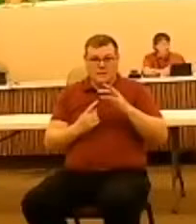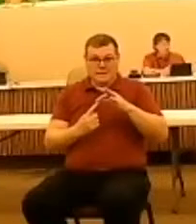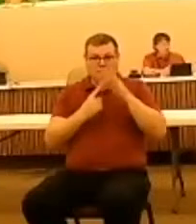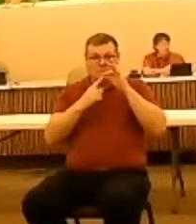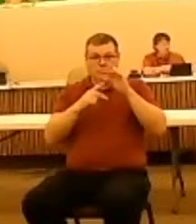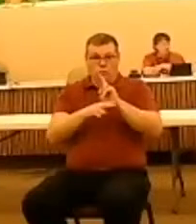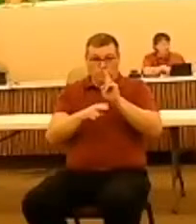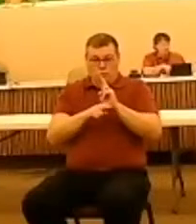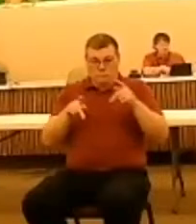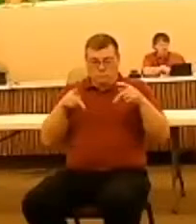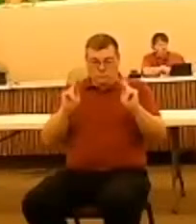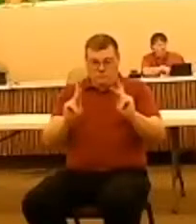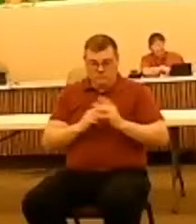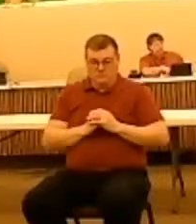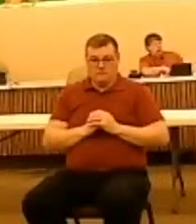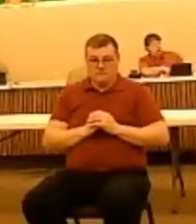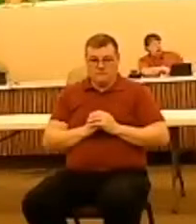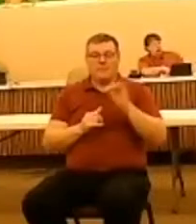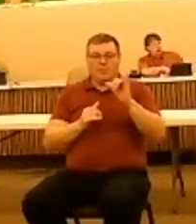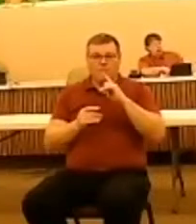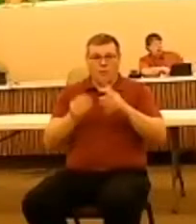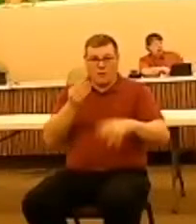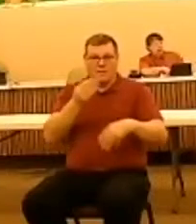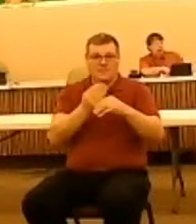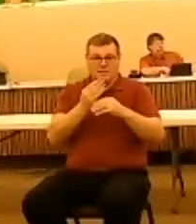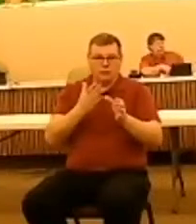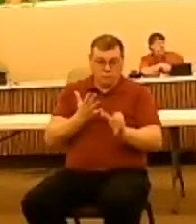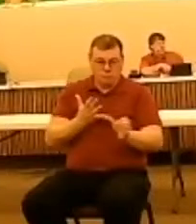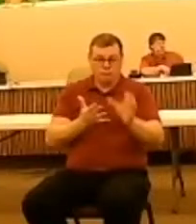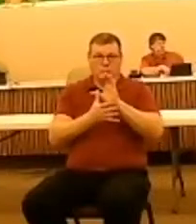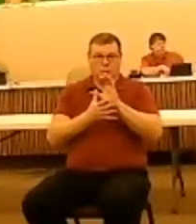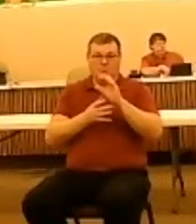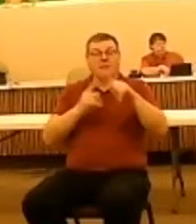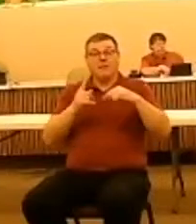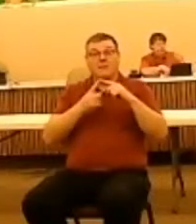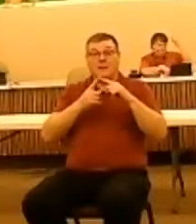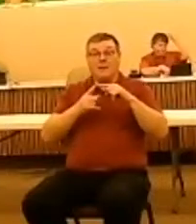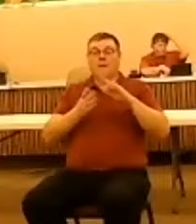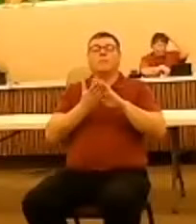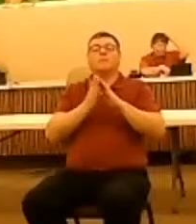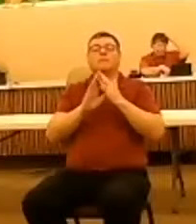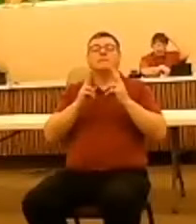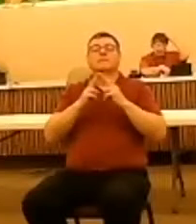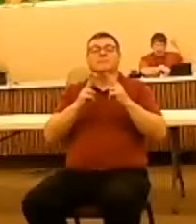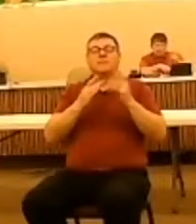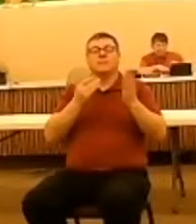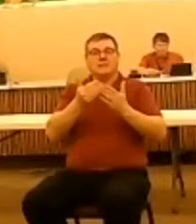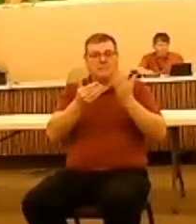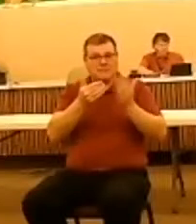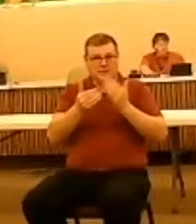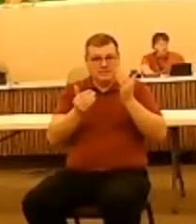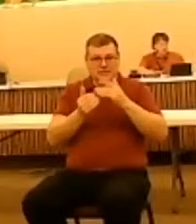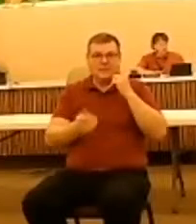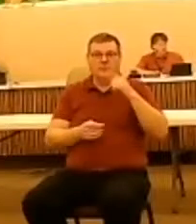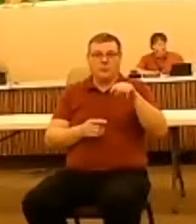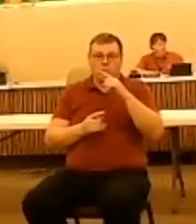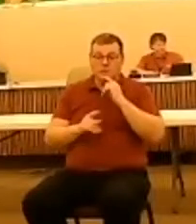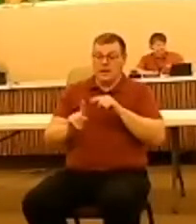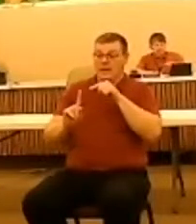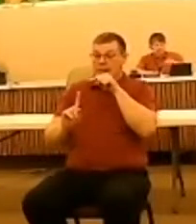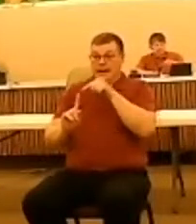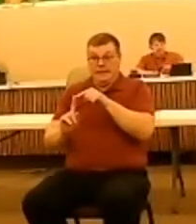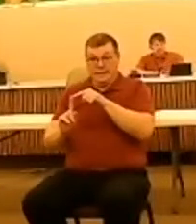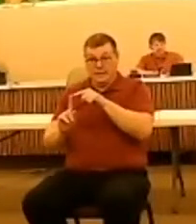use permit. Right. Those are additional criteria, and it then becomes very easy for you to say, this one where